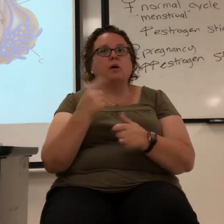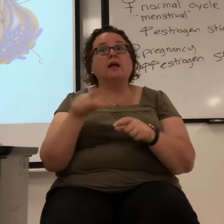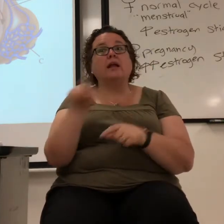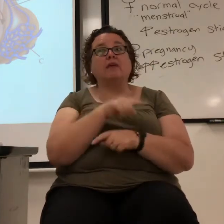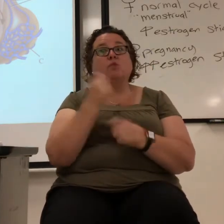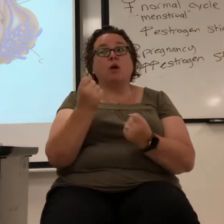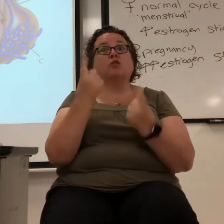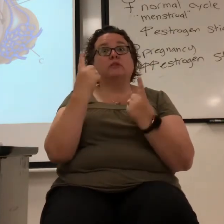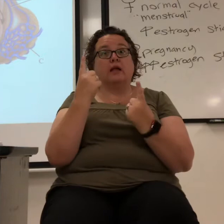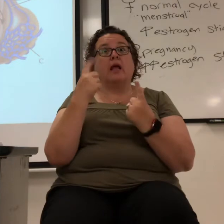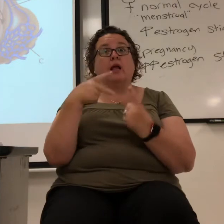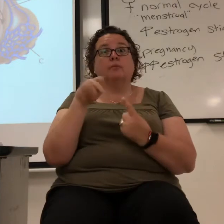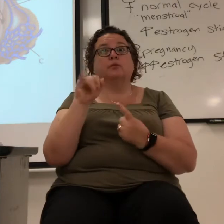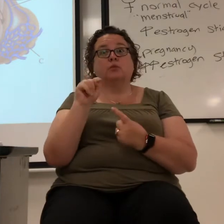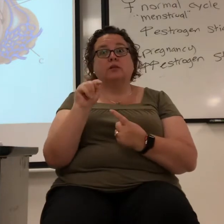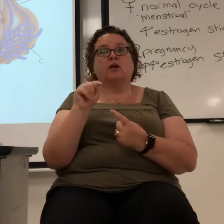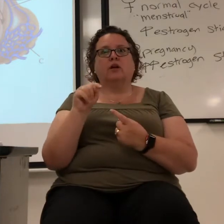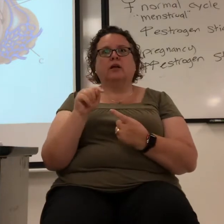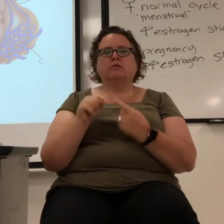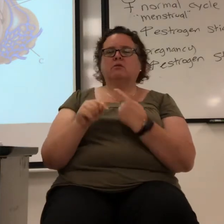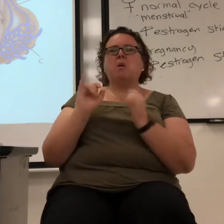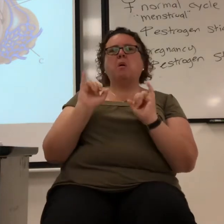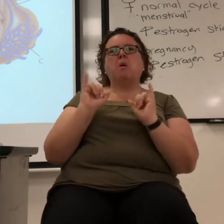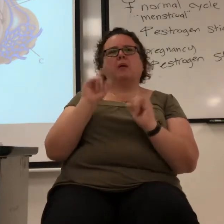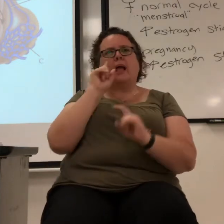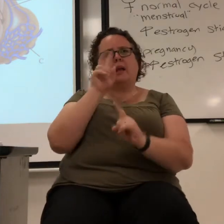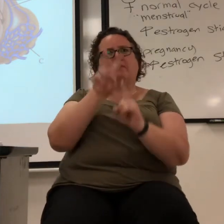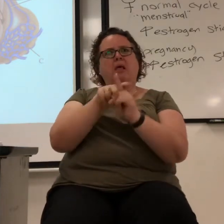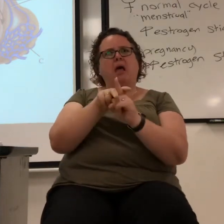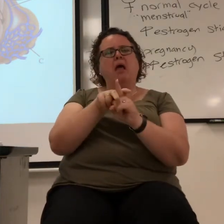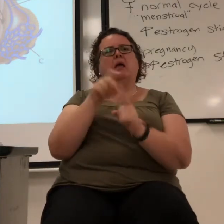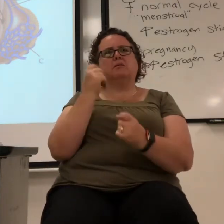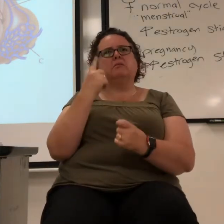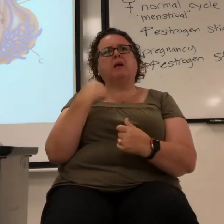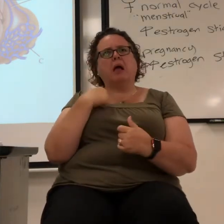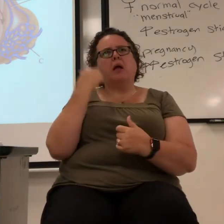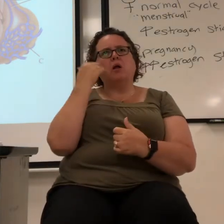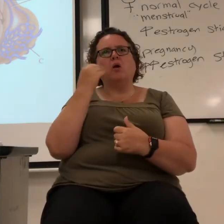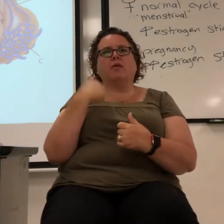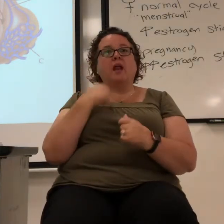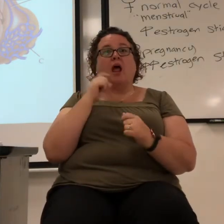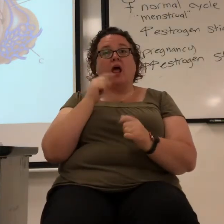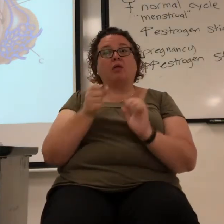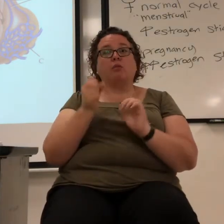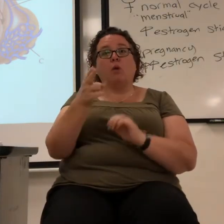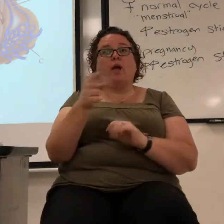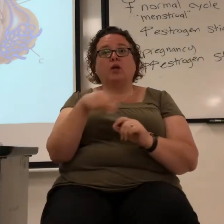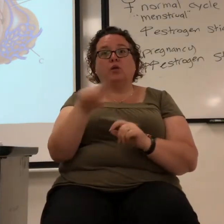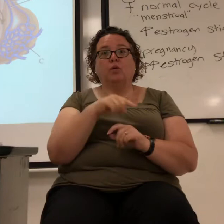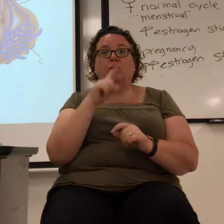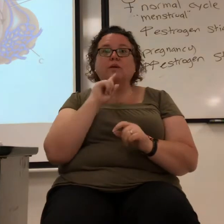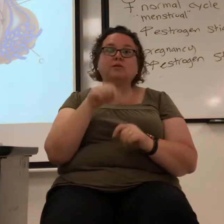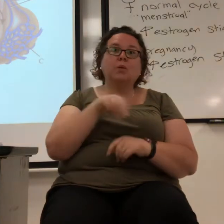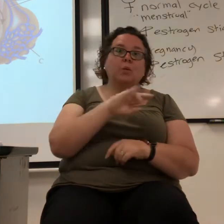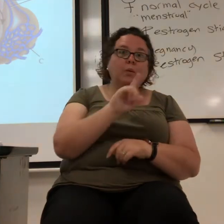the pituitary, you can apply it to any picture that I throw at you in a quiz or a test. Okay, so I